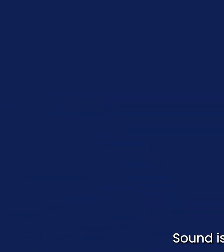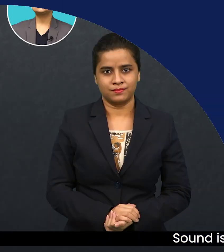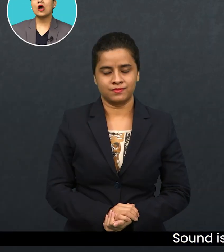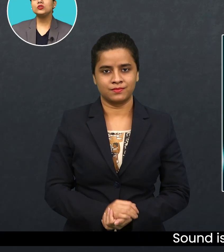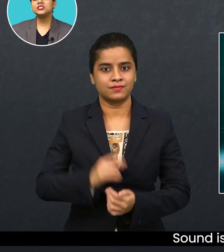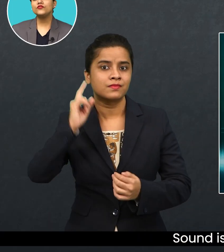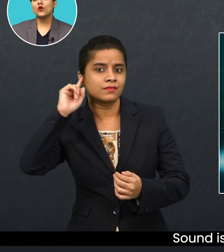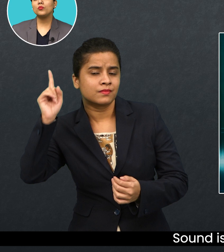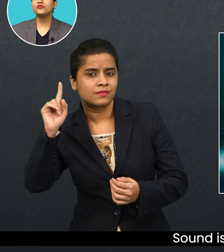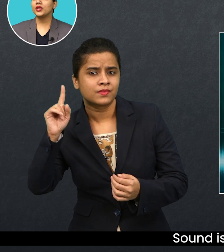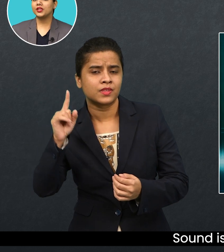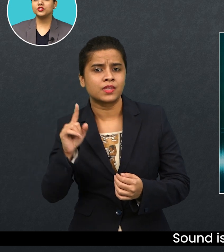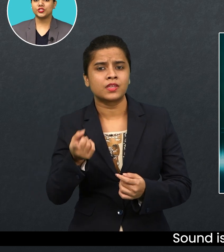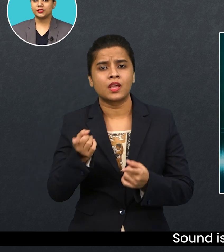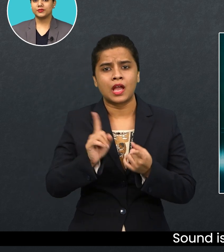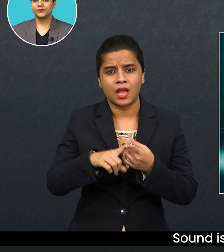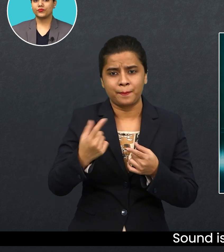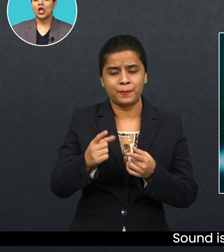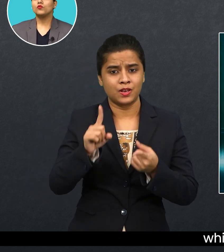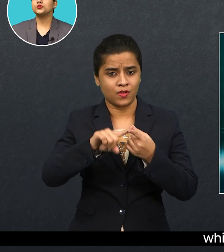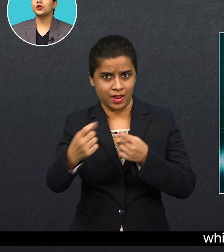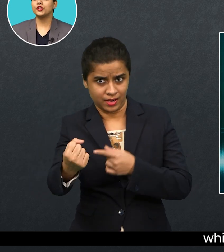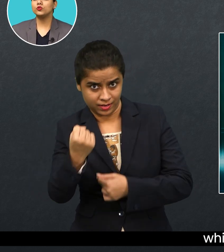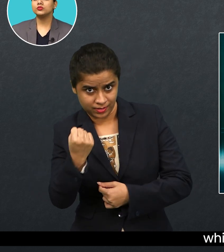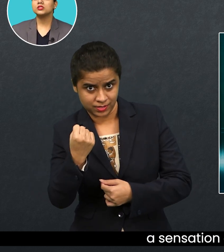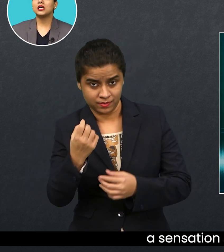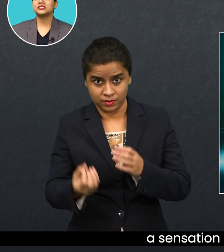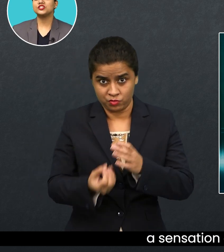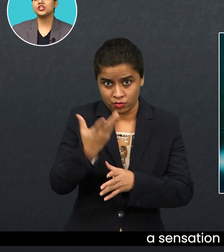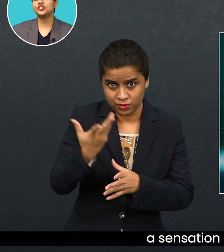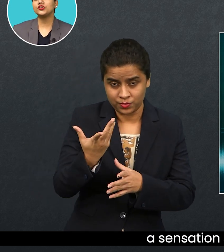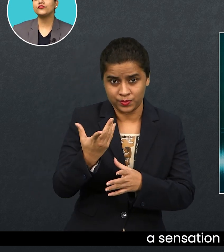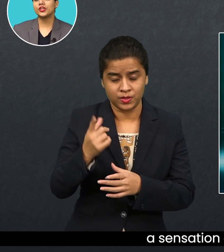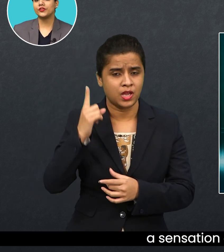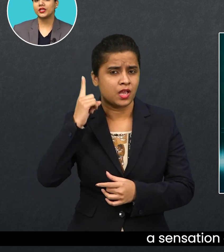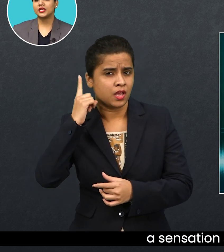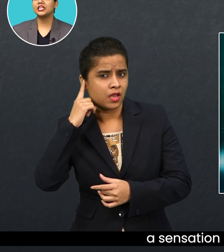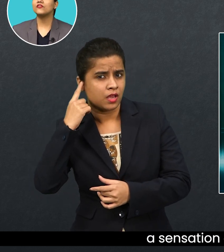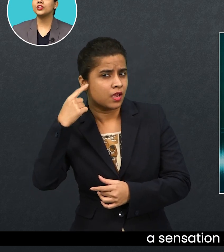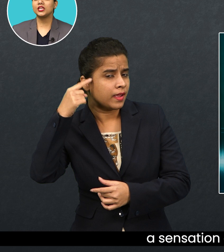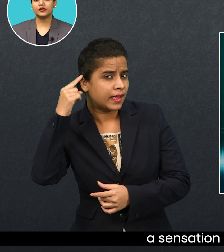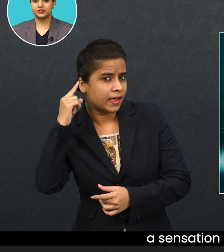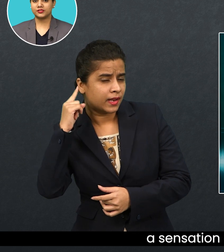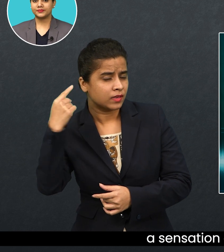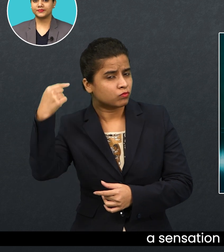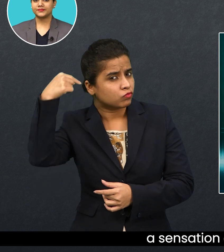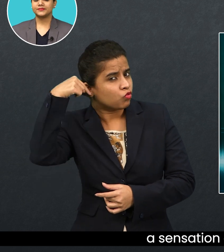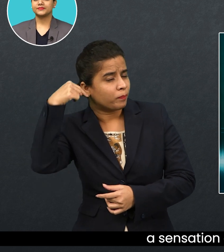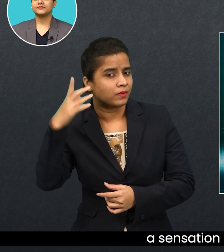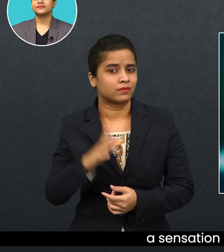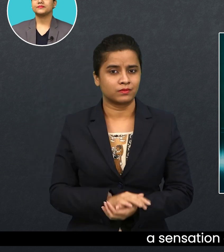Sound is a form of energy which produce a sensation of hearing in our ears.